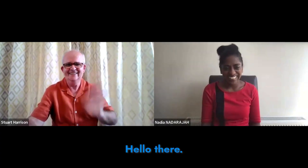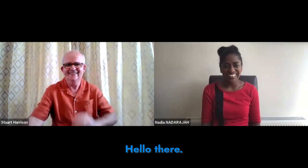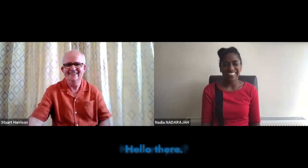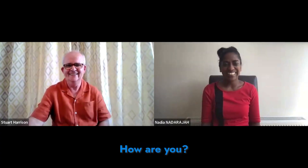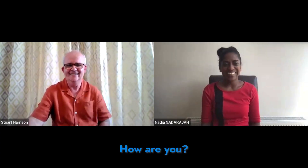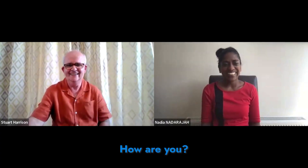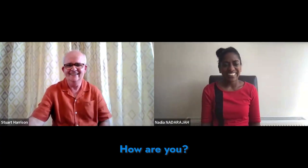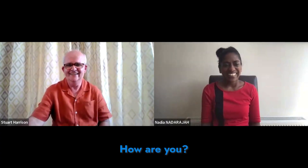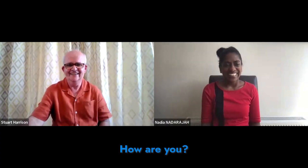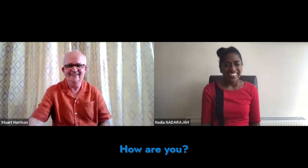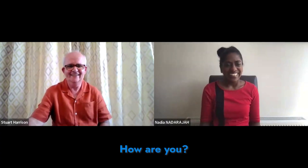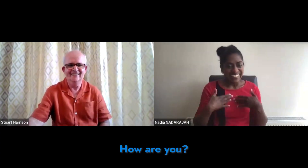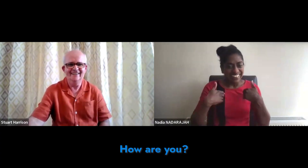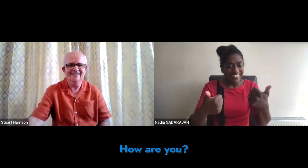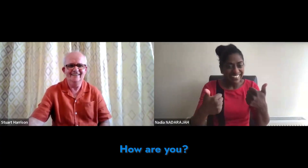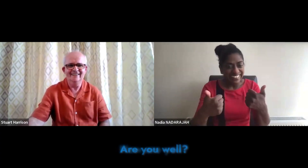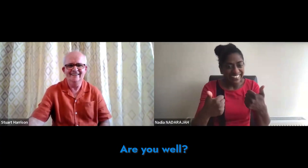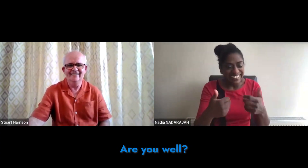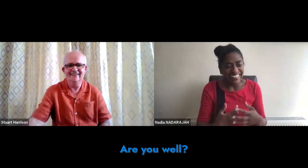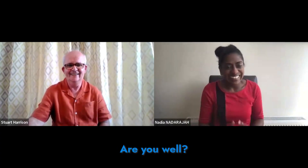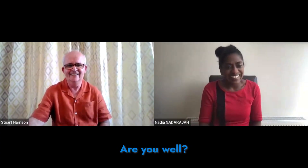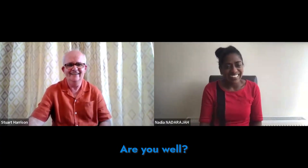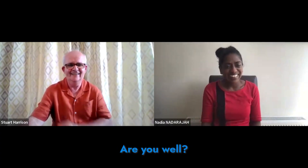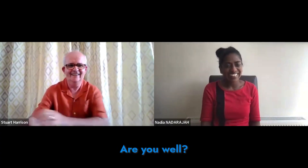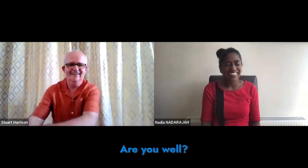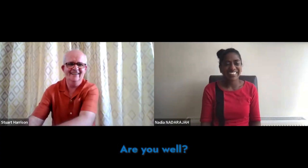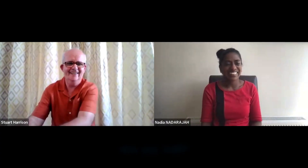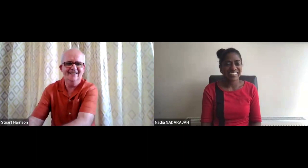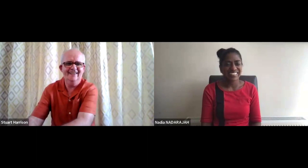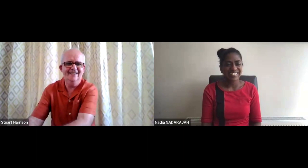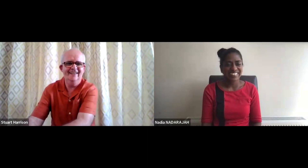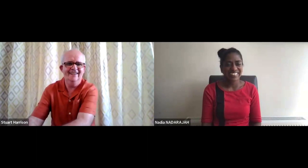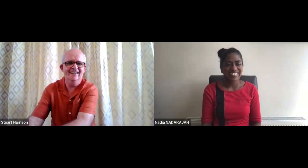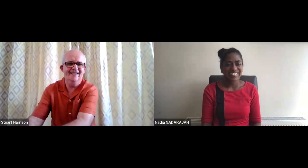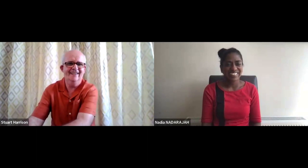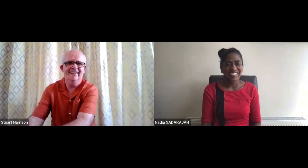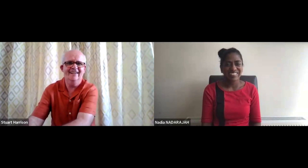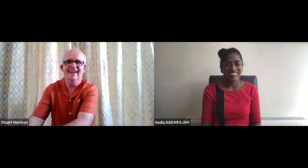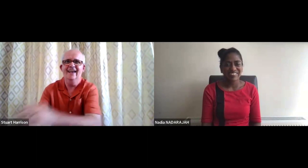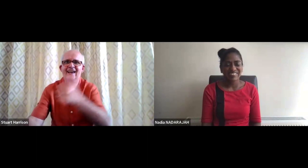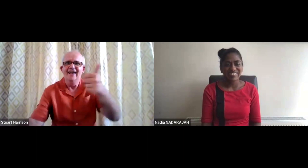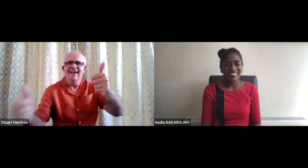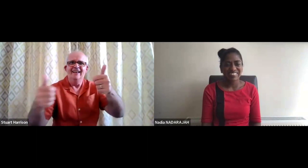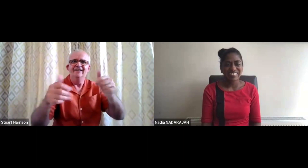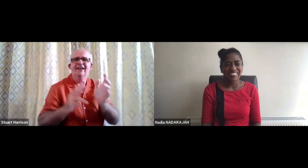Hello there. How are you? Are you well?